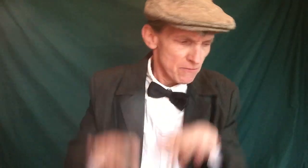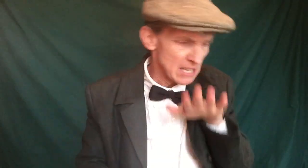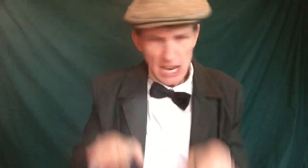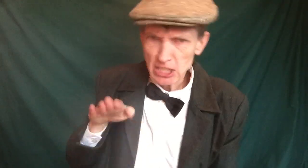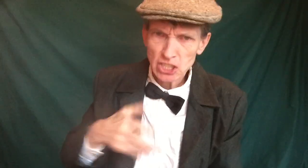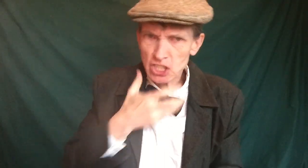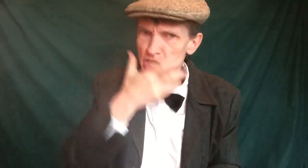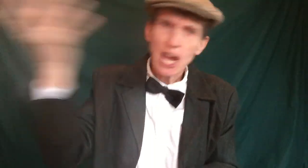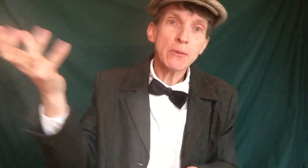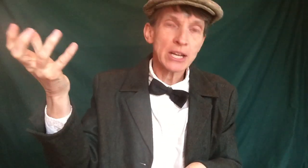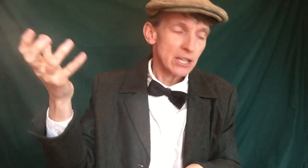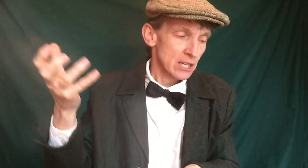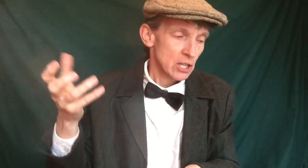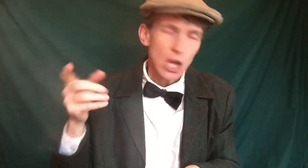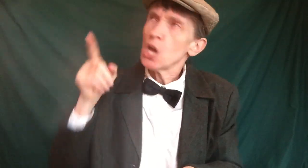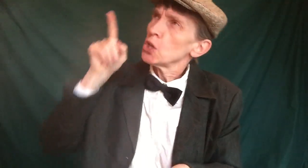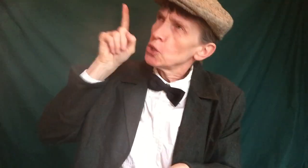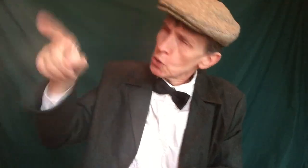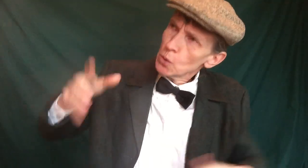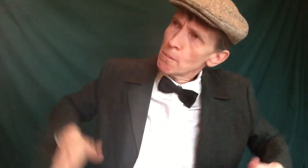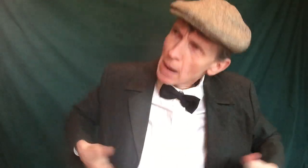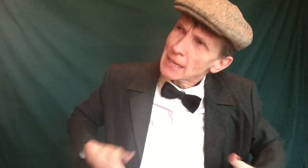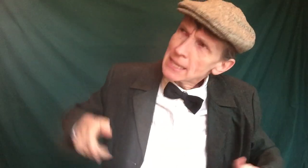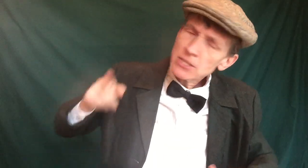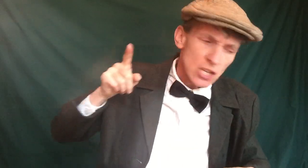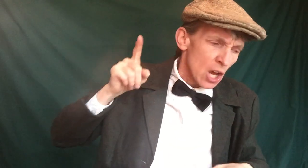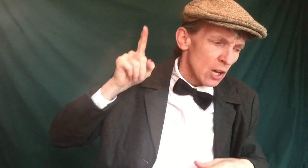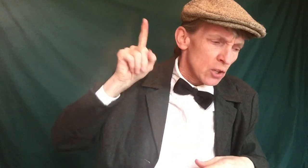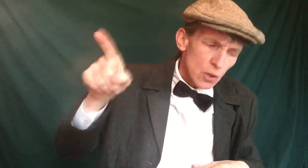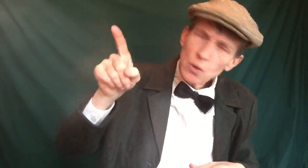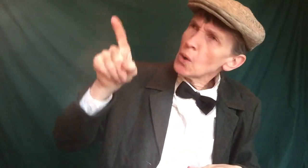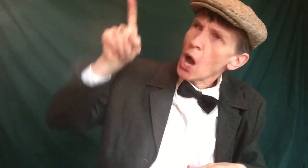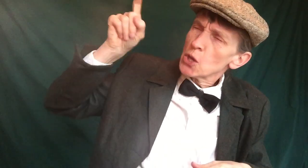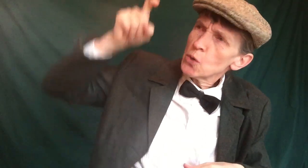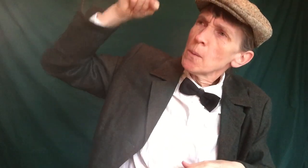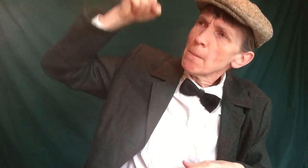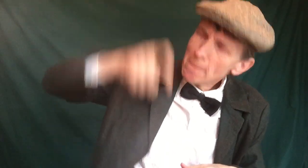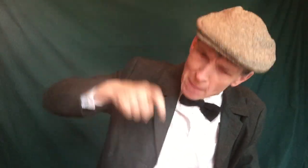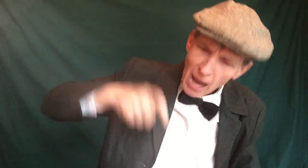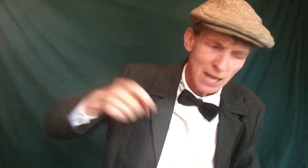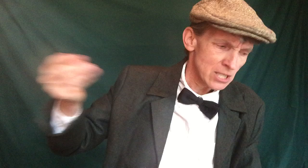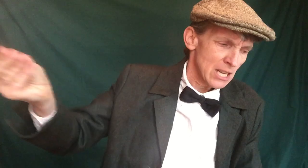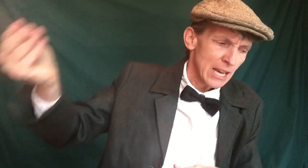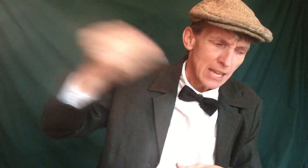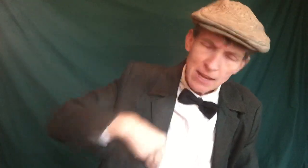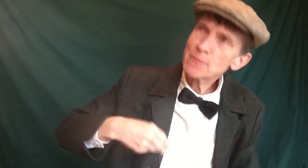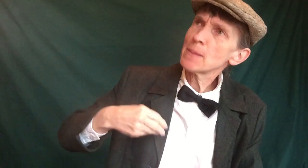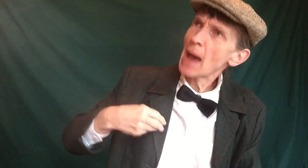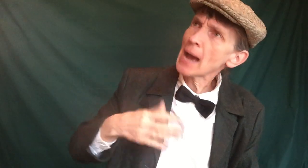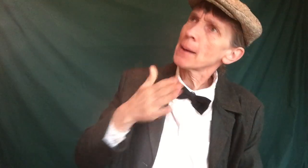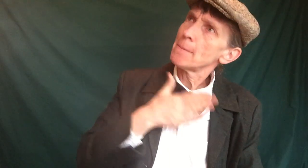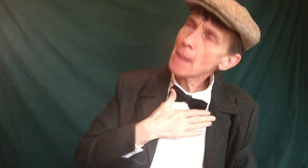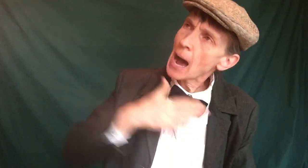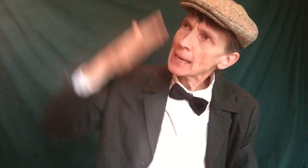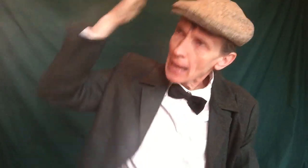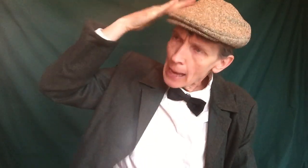feet and shouted, "You monkeys, you must give me back my